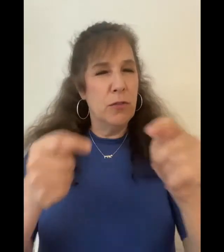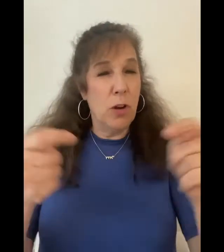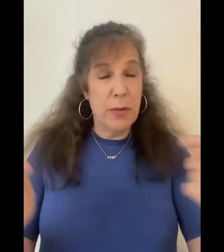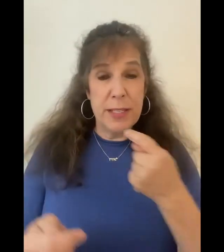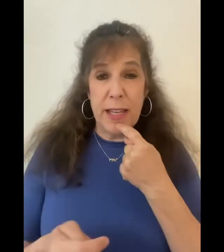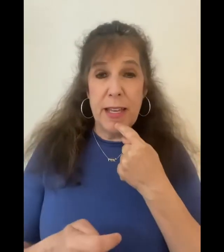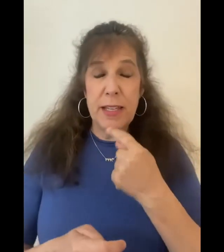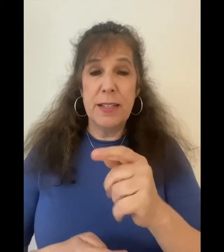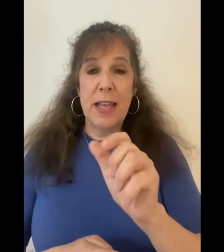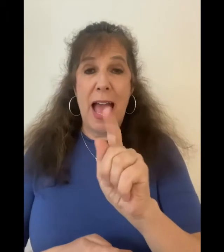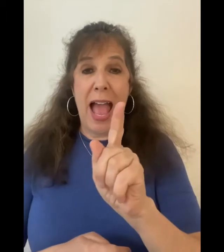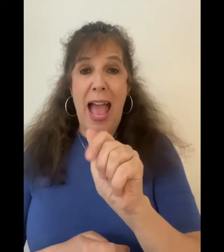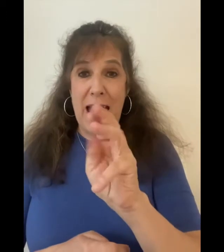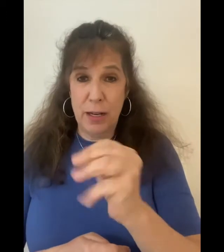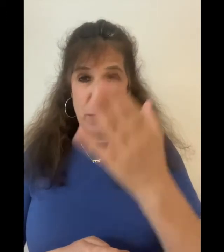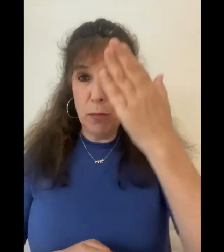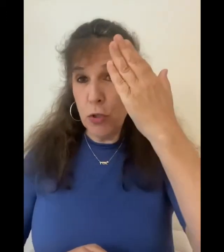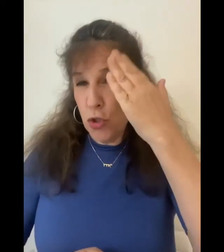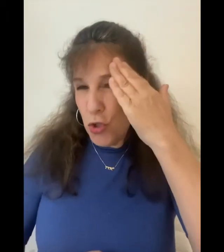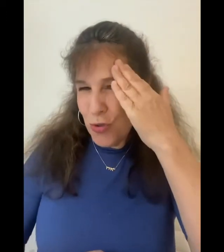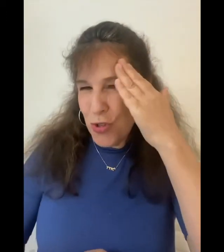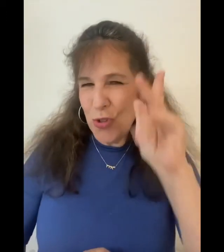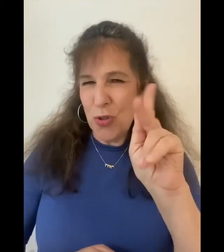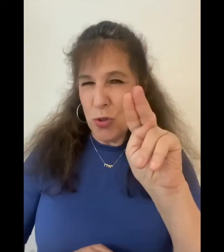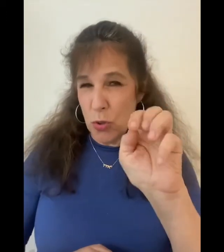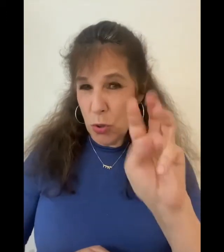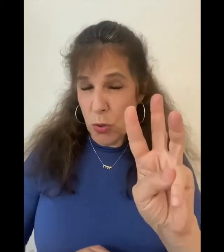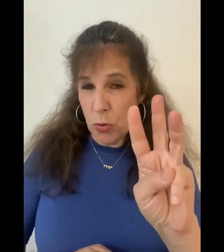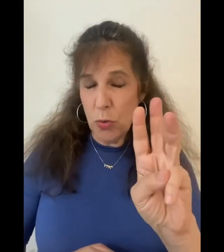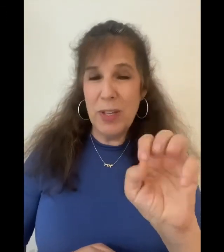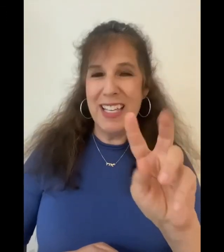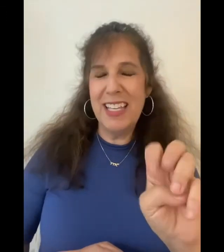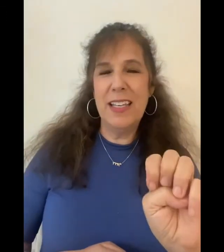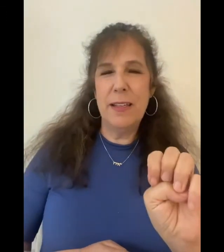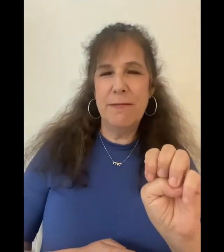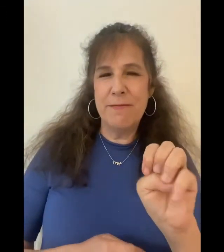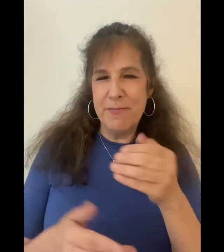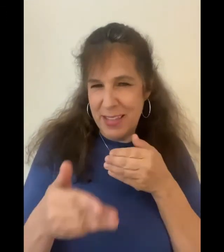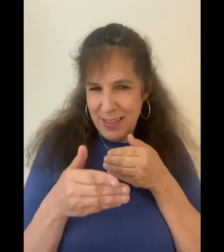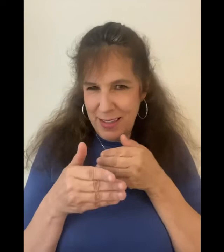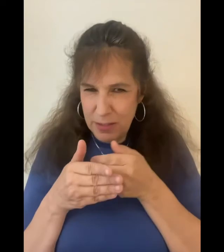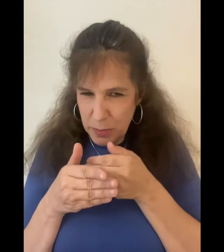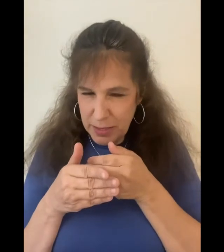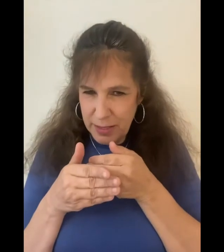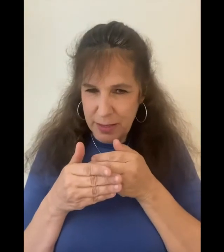the next episode tells us then they had the first child, which was Cain. They called him Cain, and the next one they called Abel.